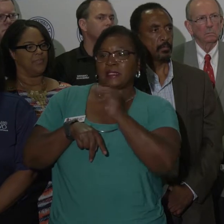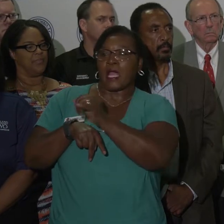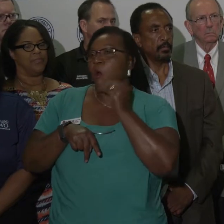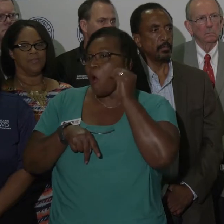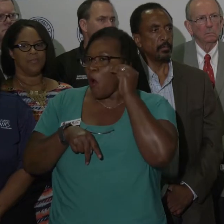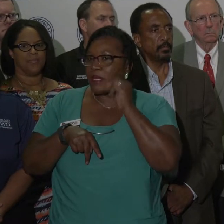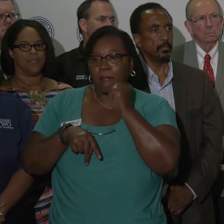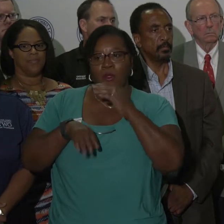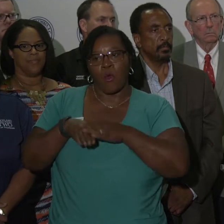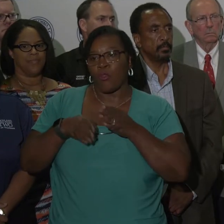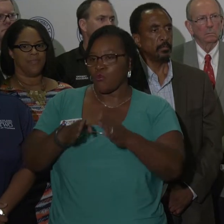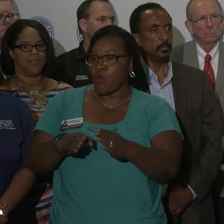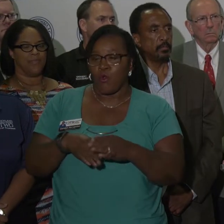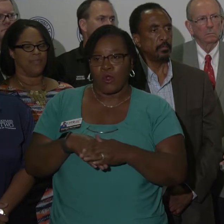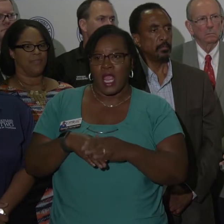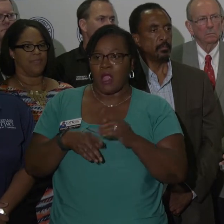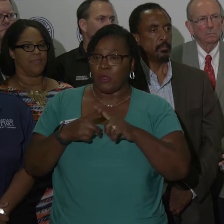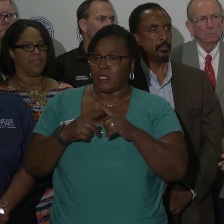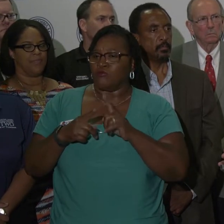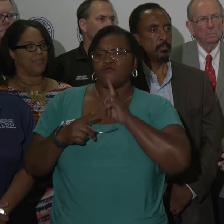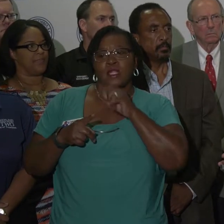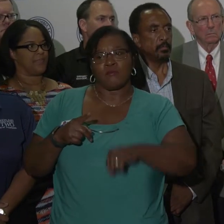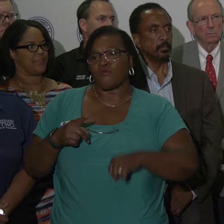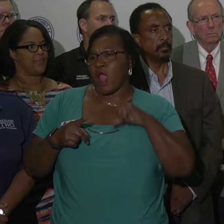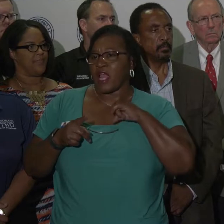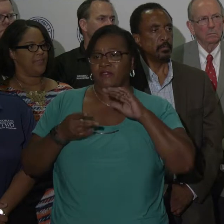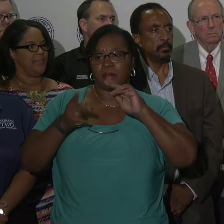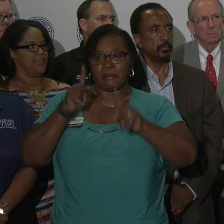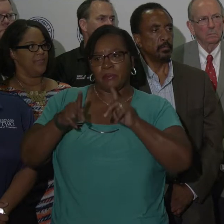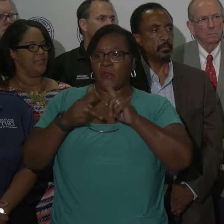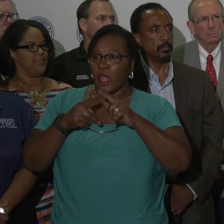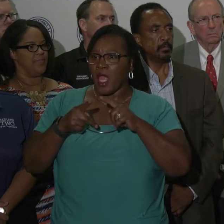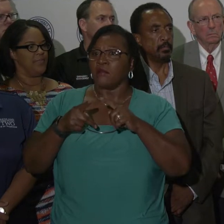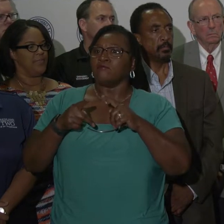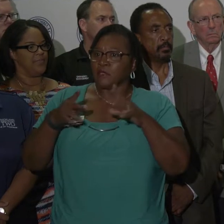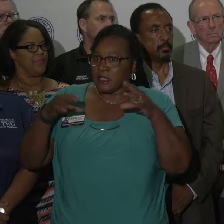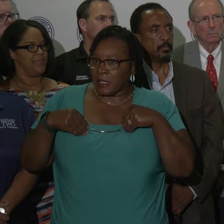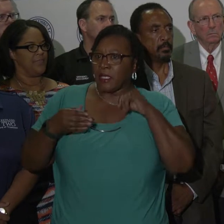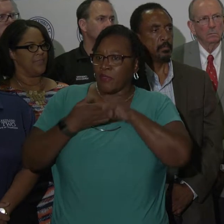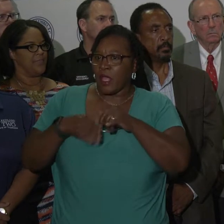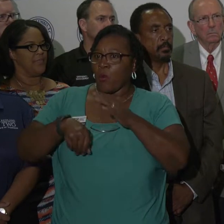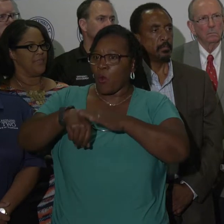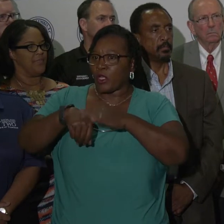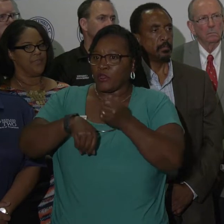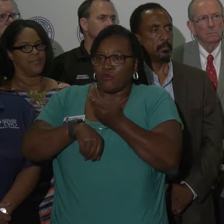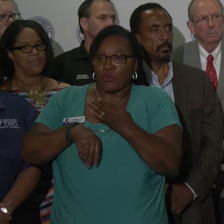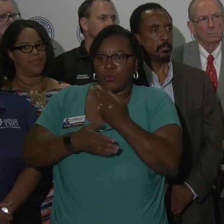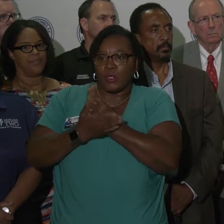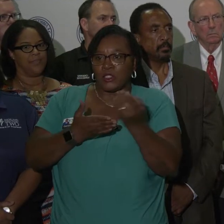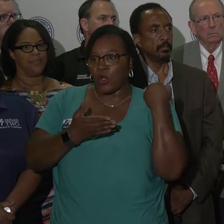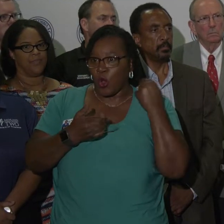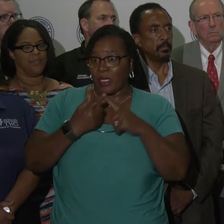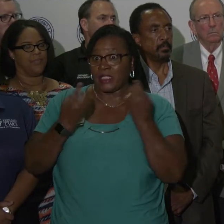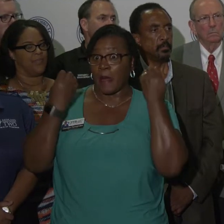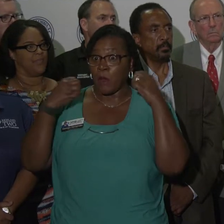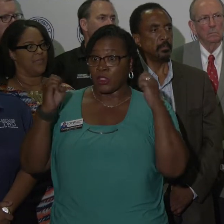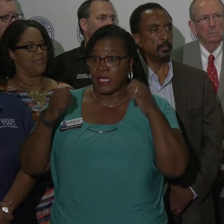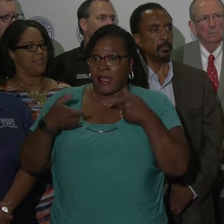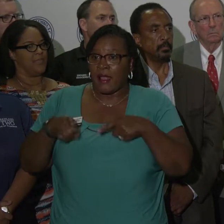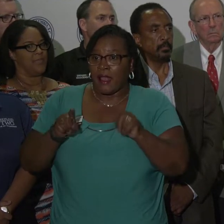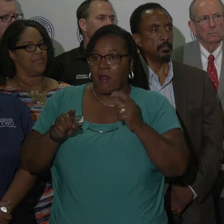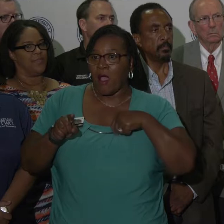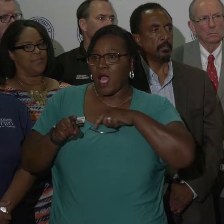and we couldn't be more proud of the citizens that heeded that warning just a few weeks ago. When there's an emergency, it allows us